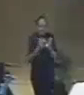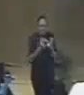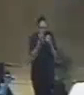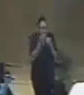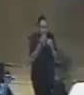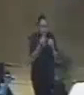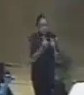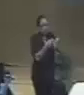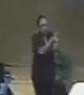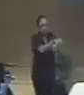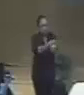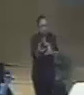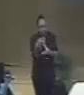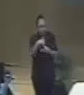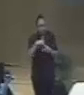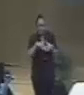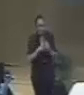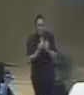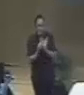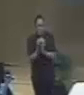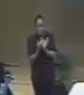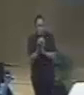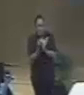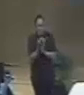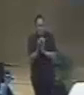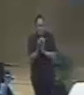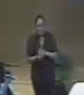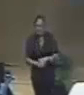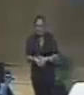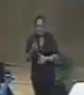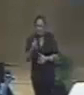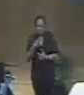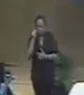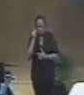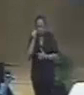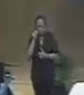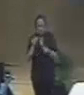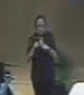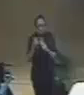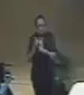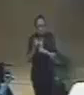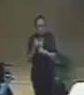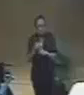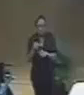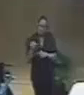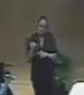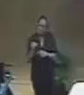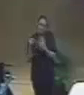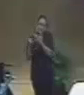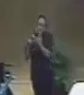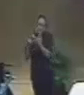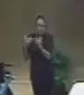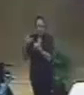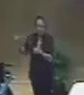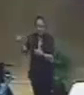from other sites in our Moodle. So if we know that there's something really important out there on Khan Academy or whatever